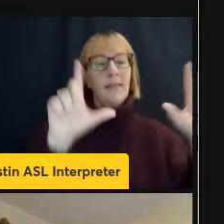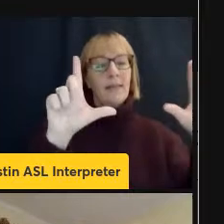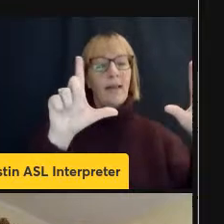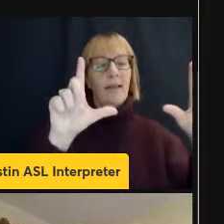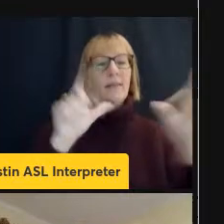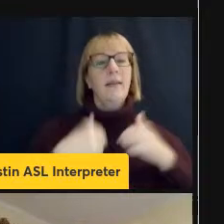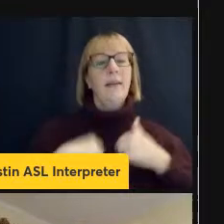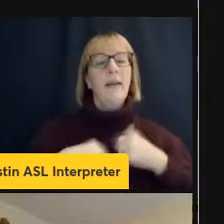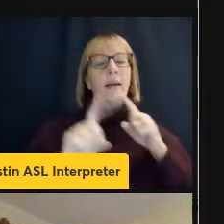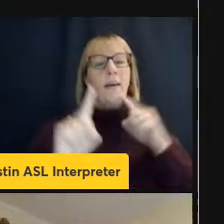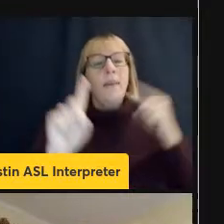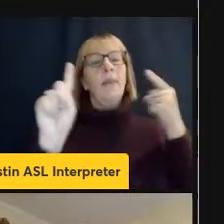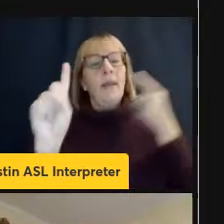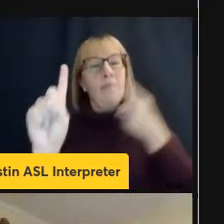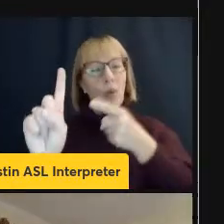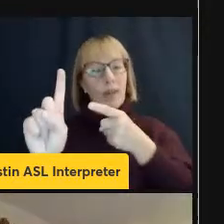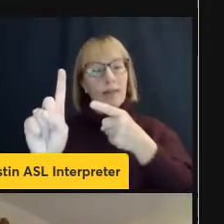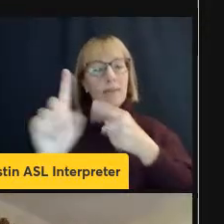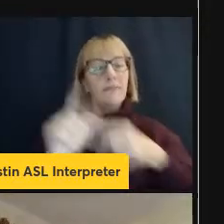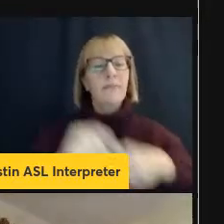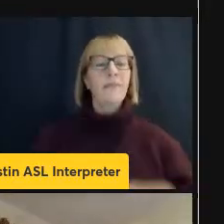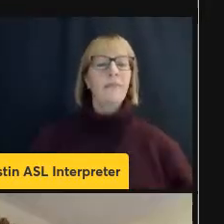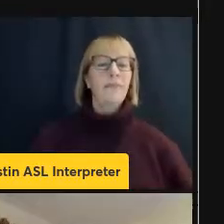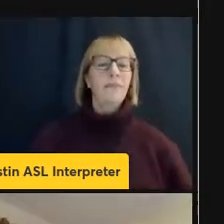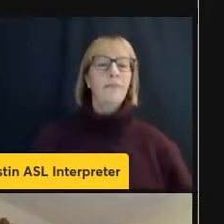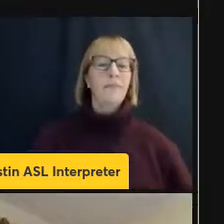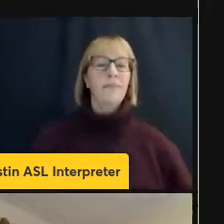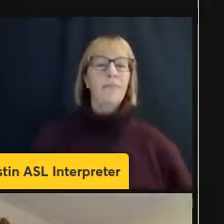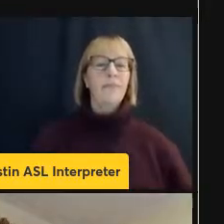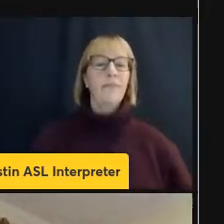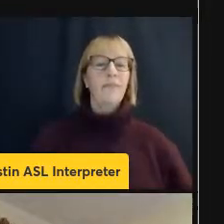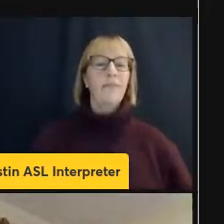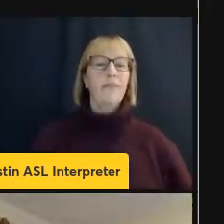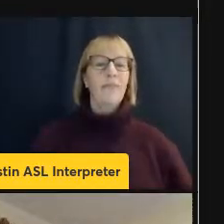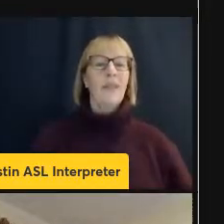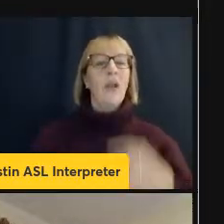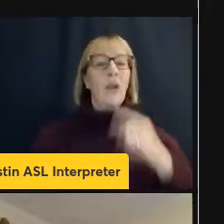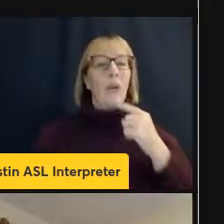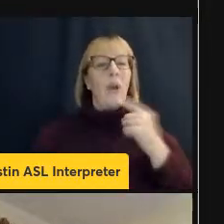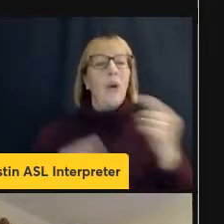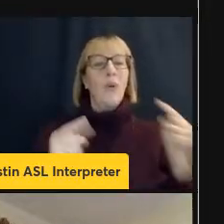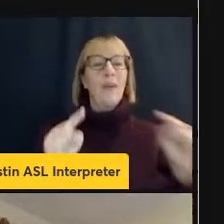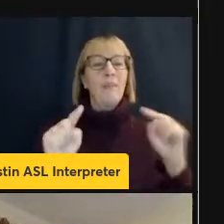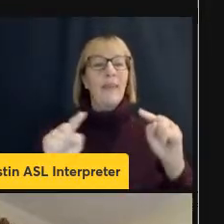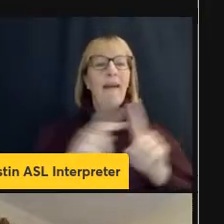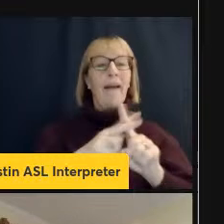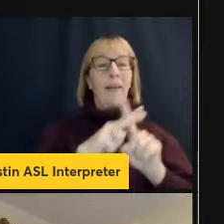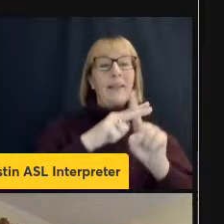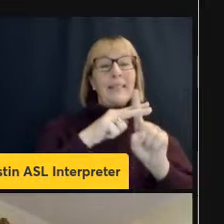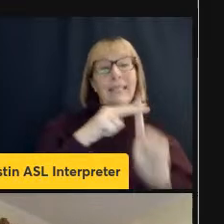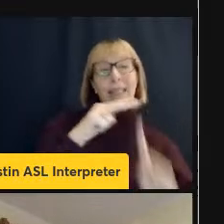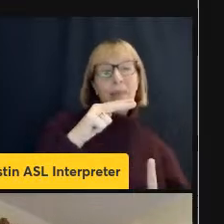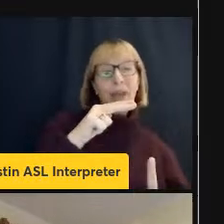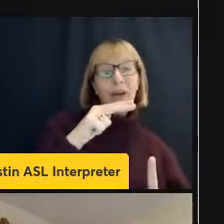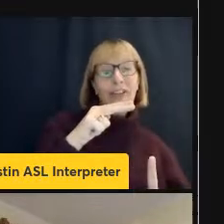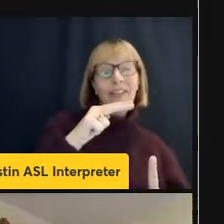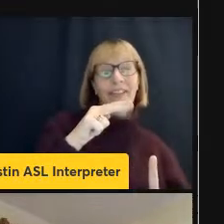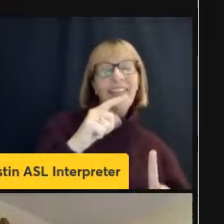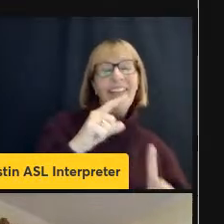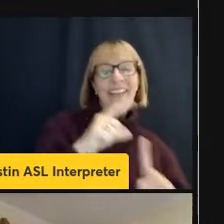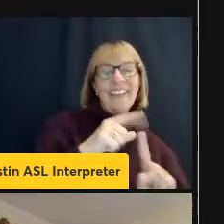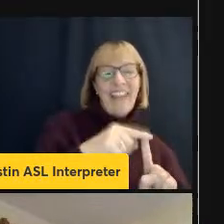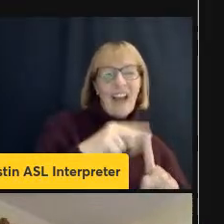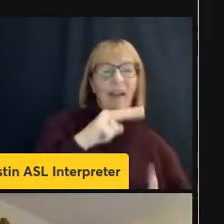point when I left for a few moments, is that there's a